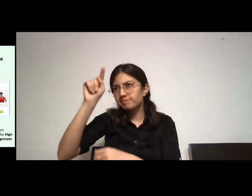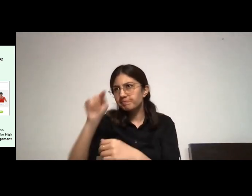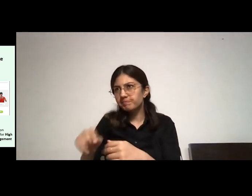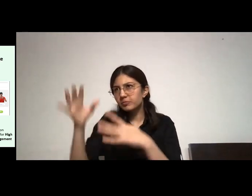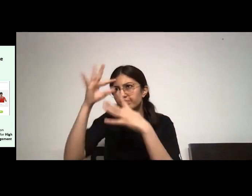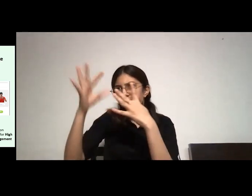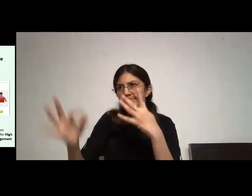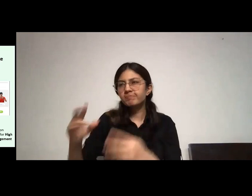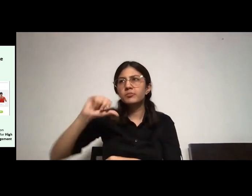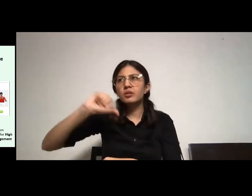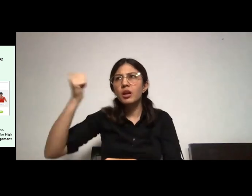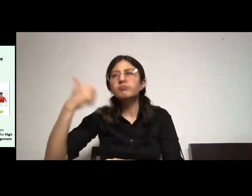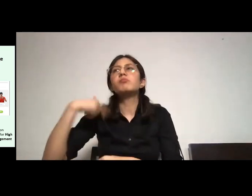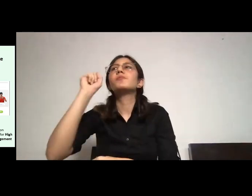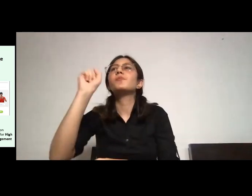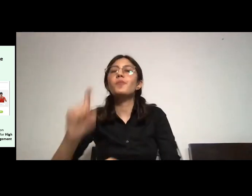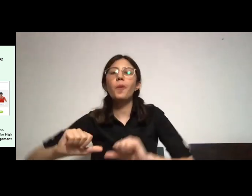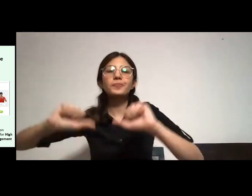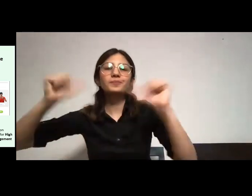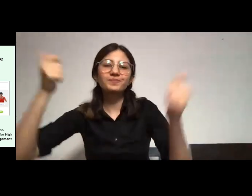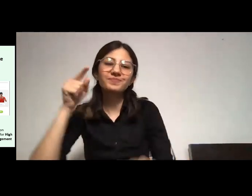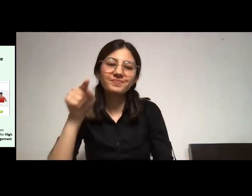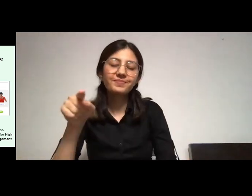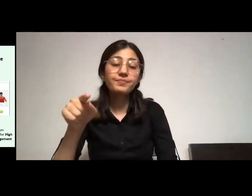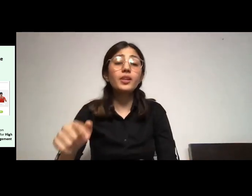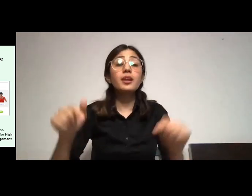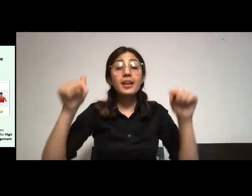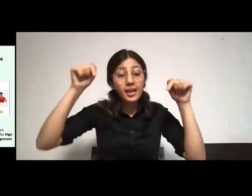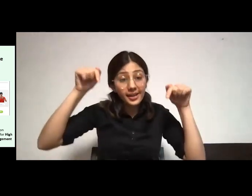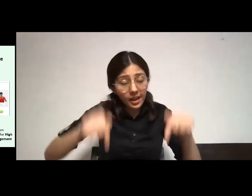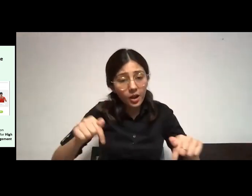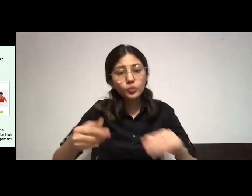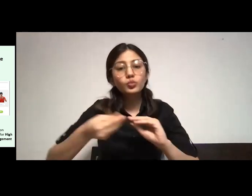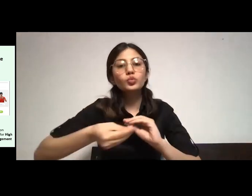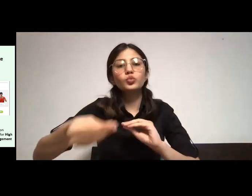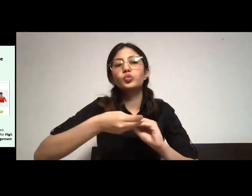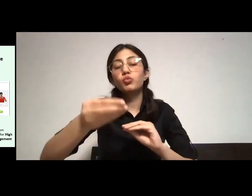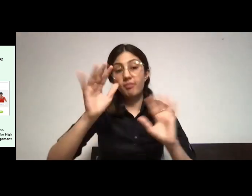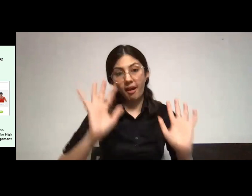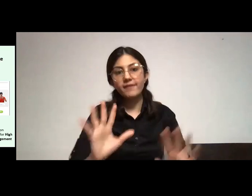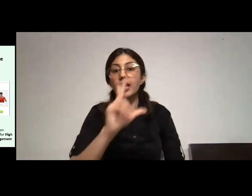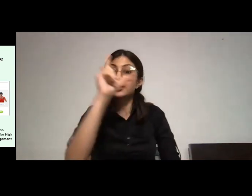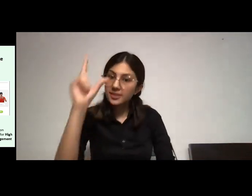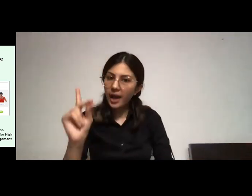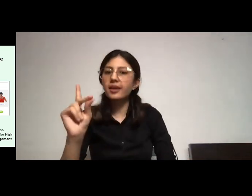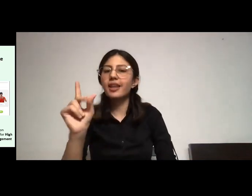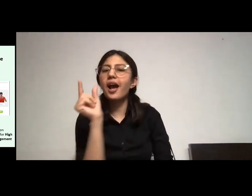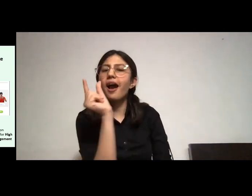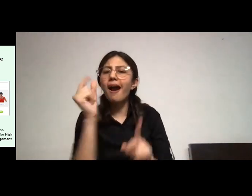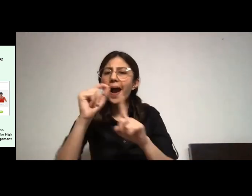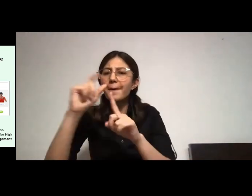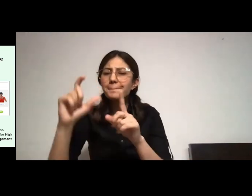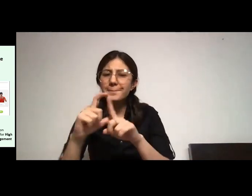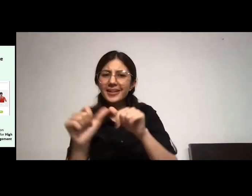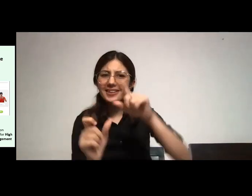questions and so on. And right now we are in the phase of releasing the version 2.0 of the platform,